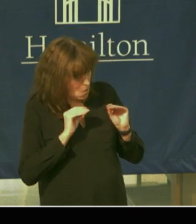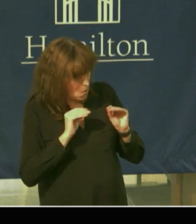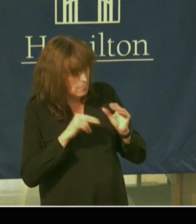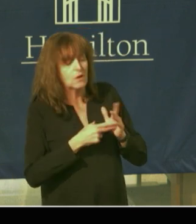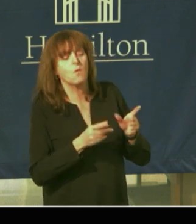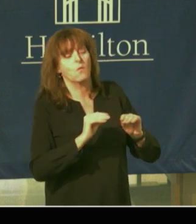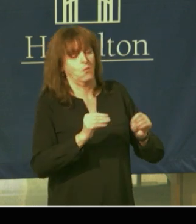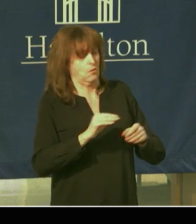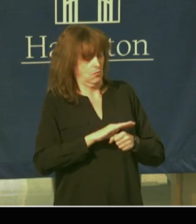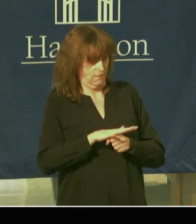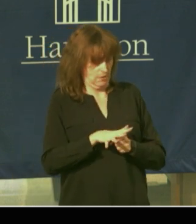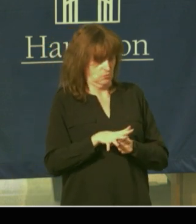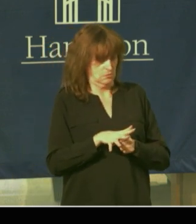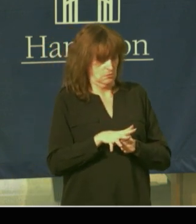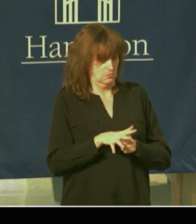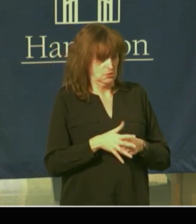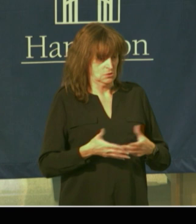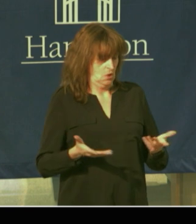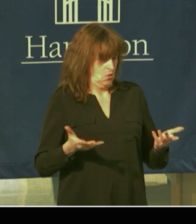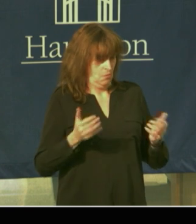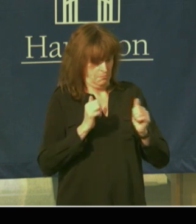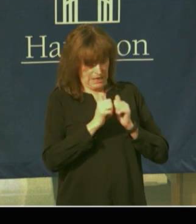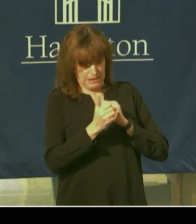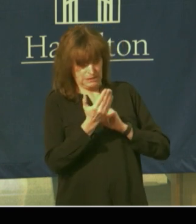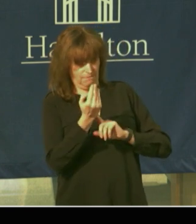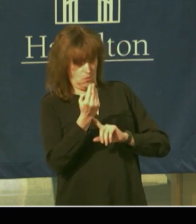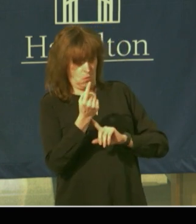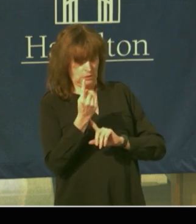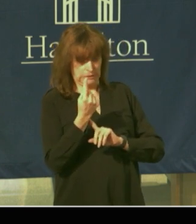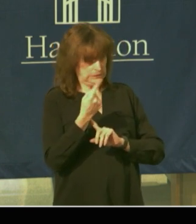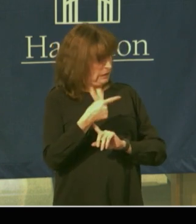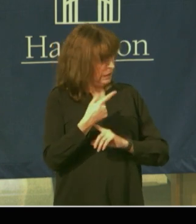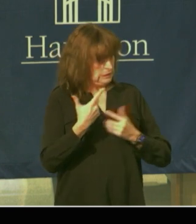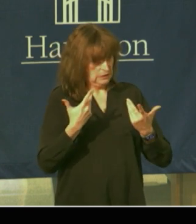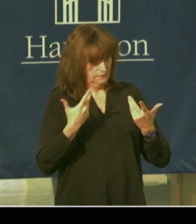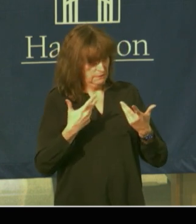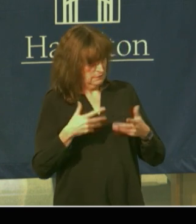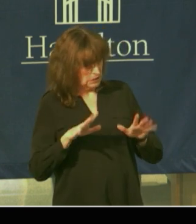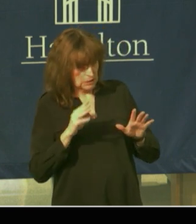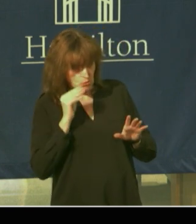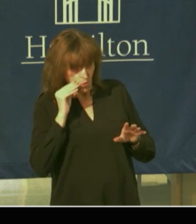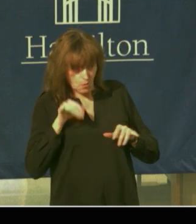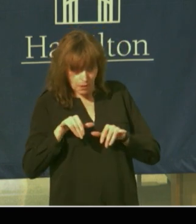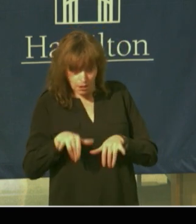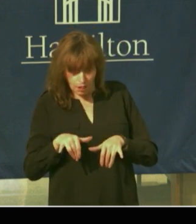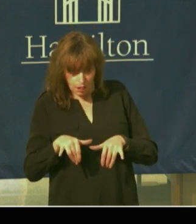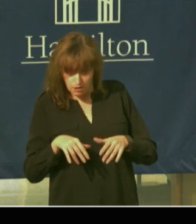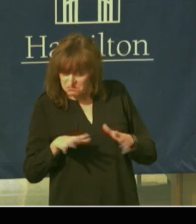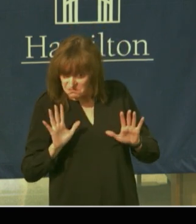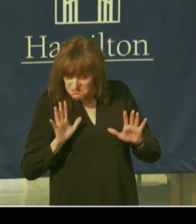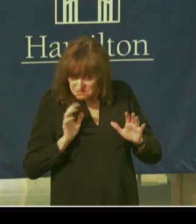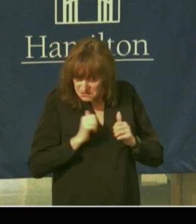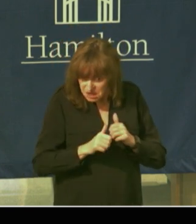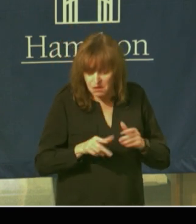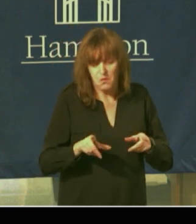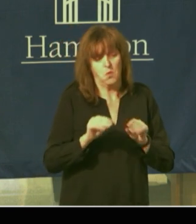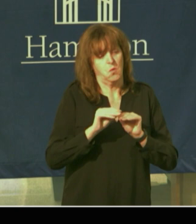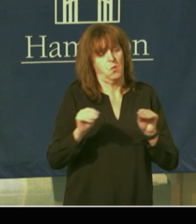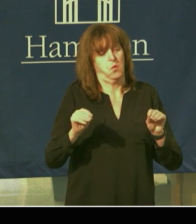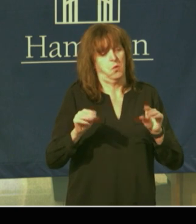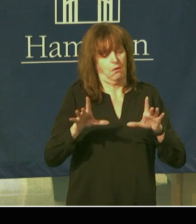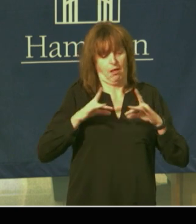14 days past that, then you didn't get infected. Doctor, thank you very much. We're going to continue on. Mr.